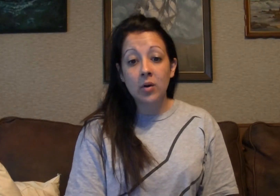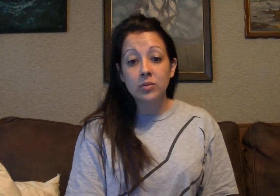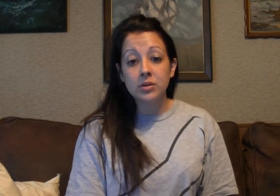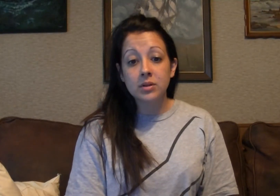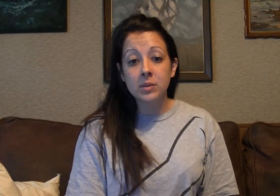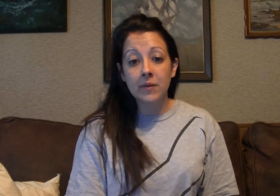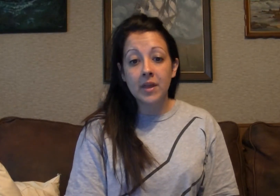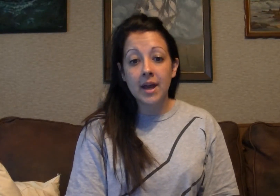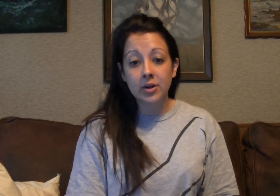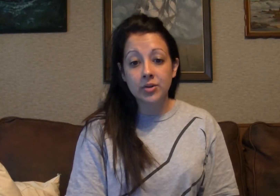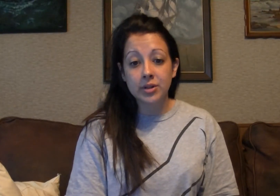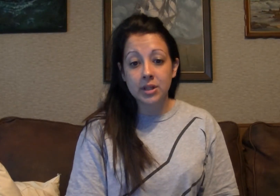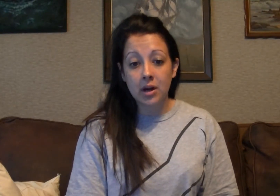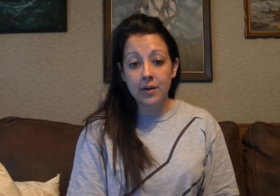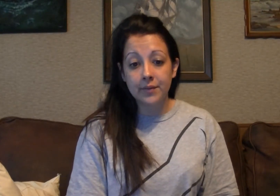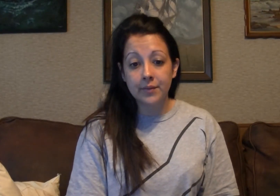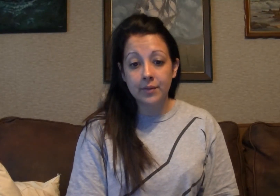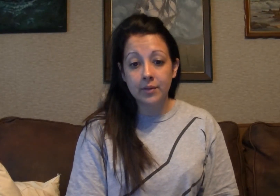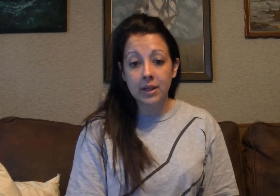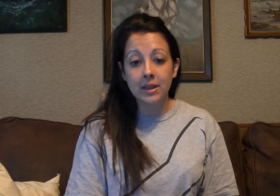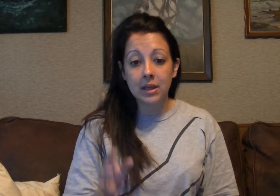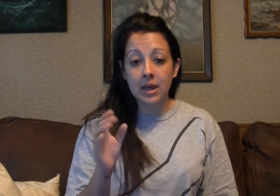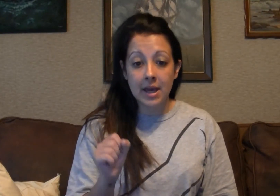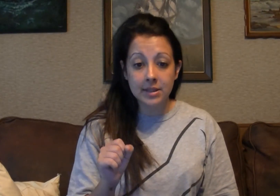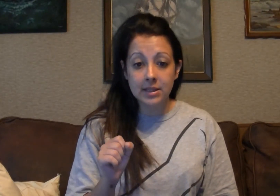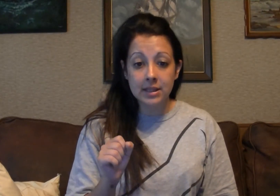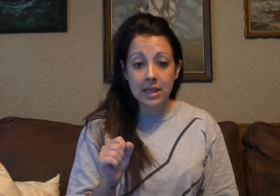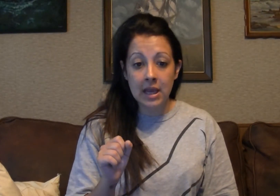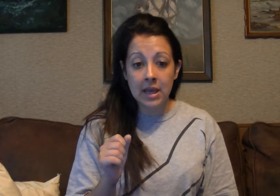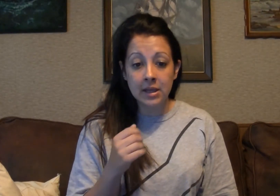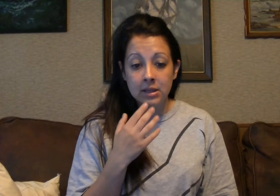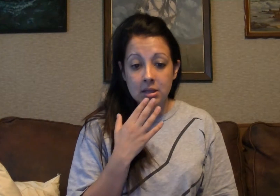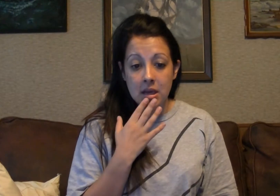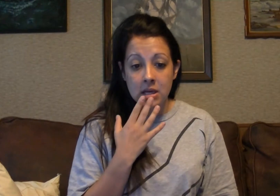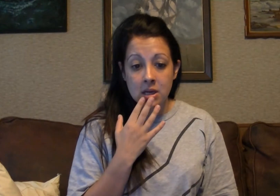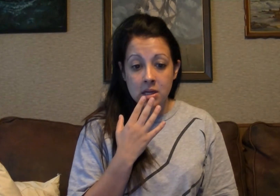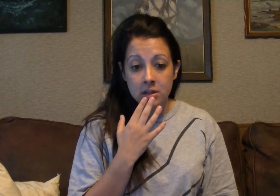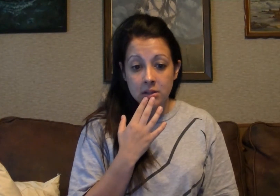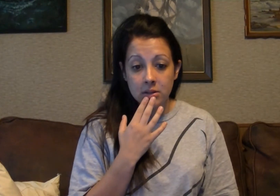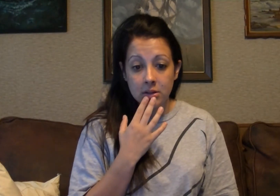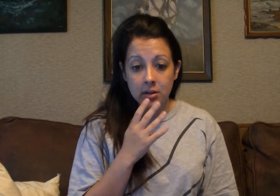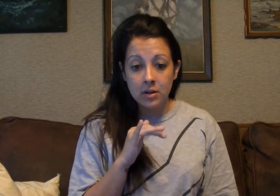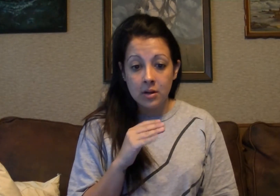without some of the extra stuff, like the S's at the end, and